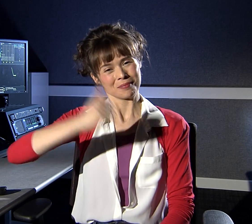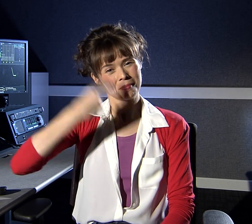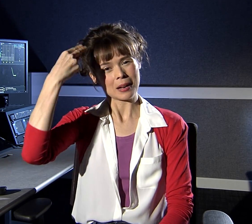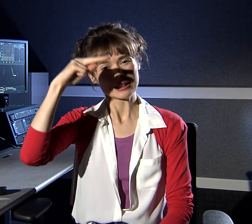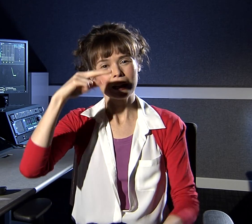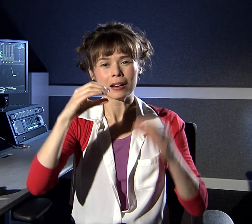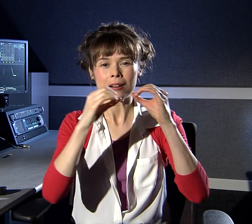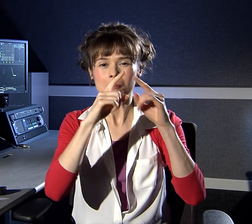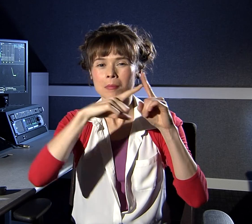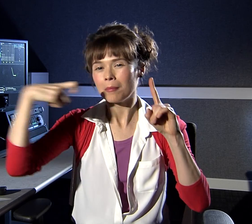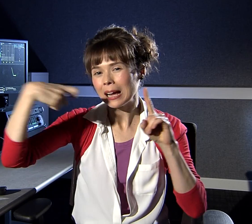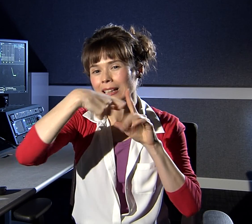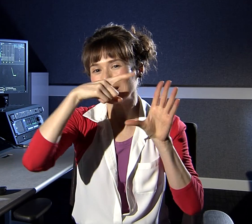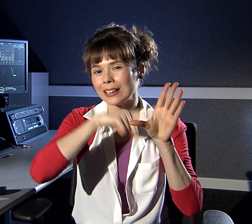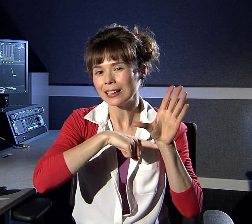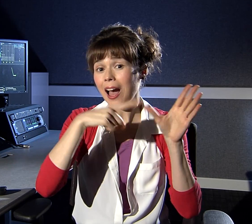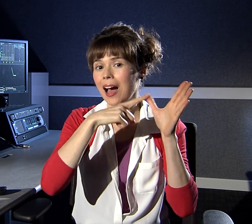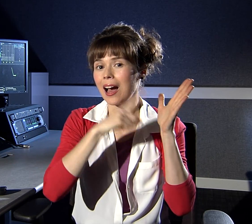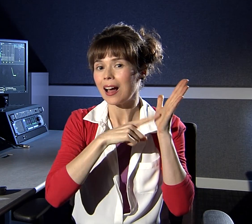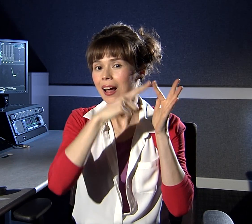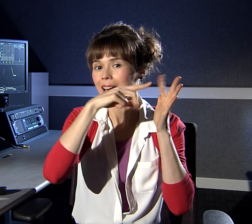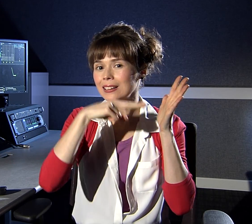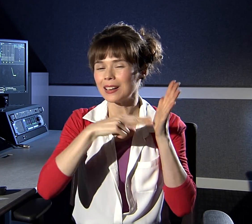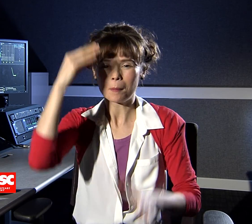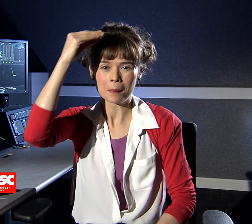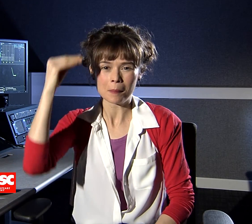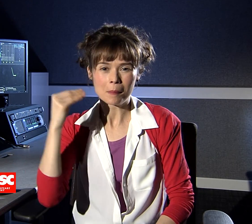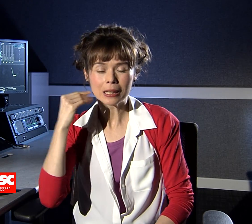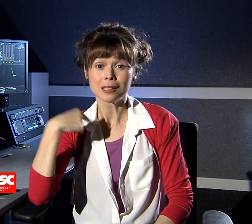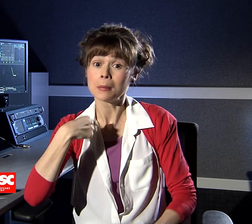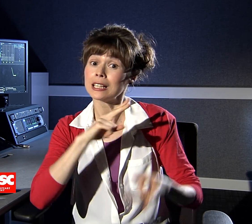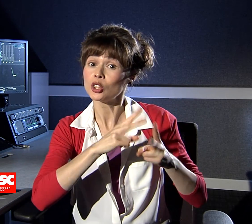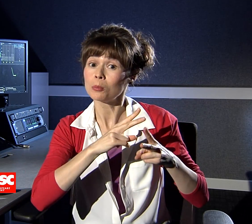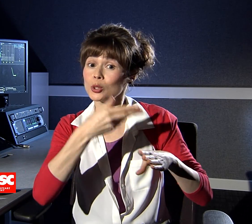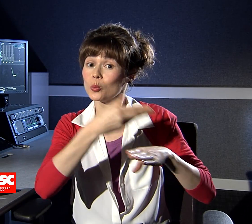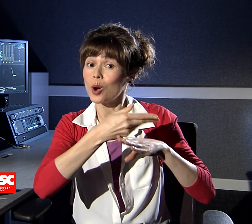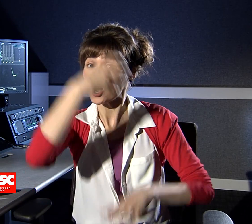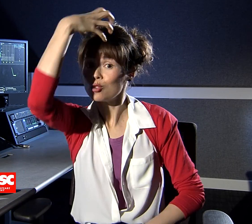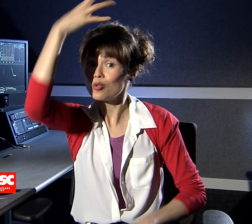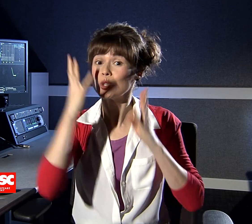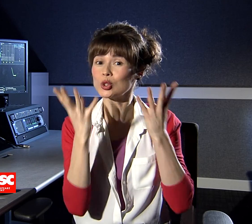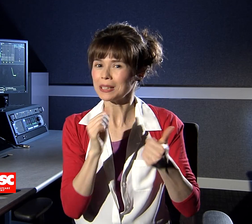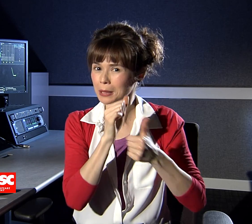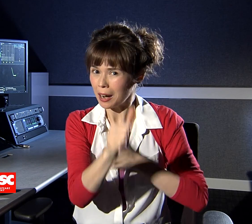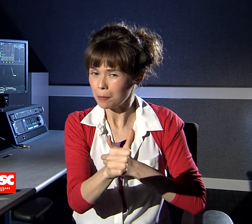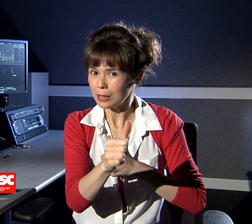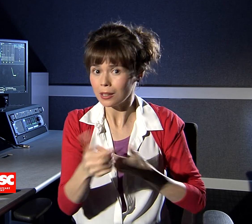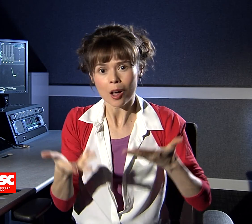Hello, my name is Becky Allen. This is my sign name. I'm a BSL interpreter for the